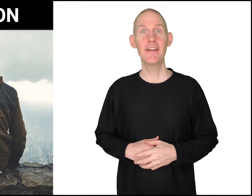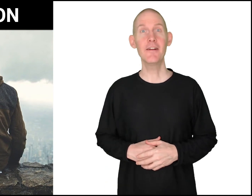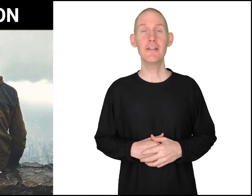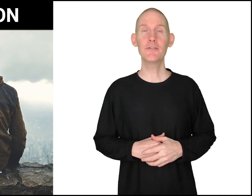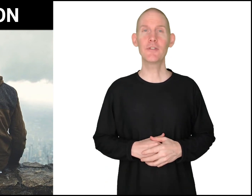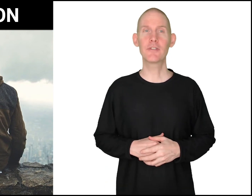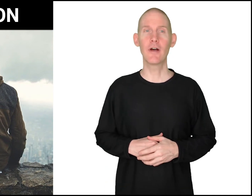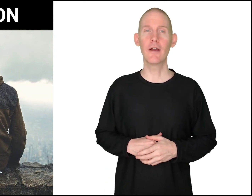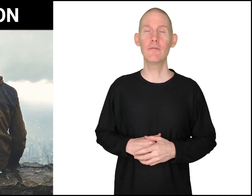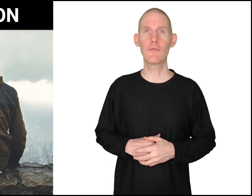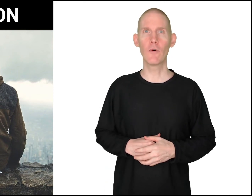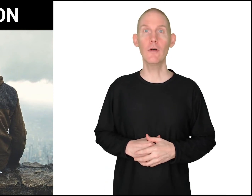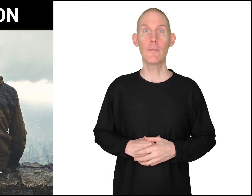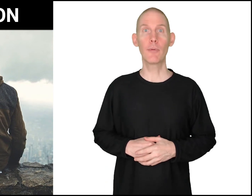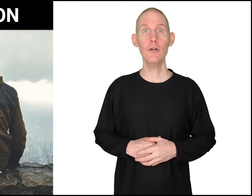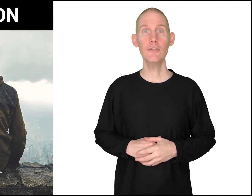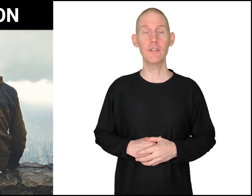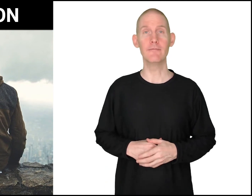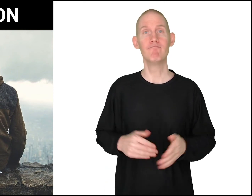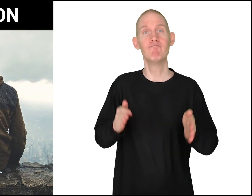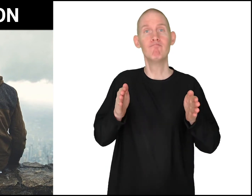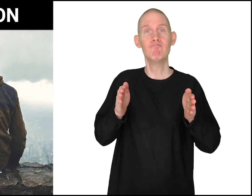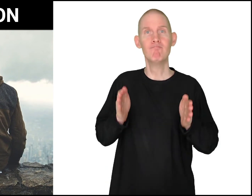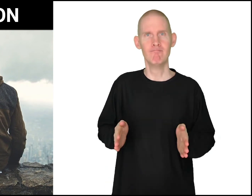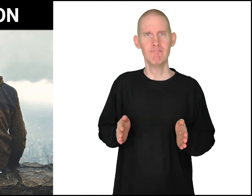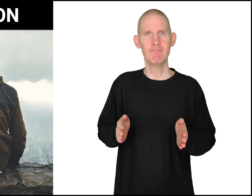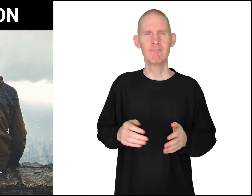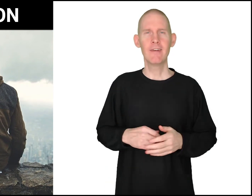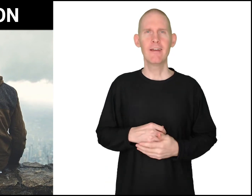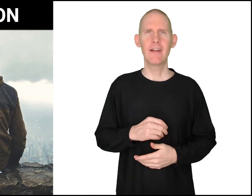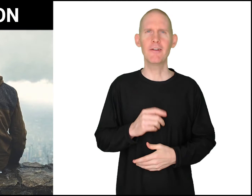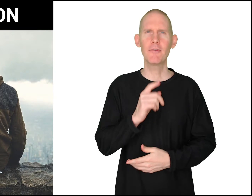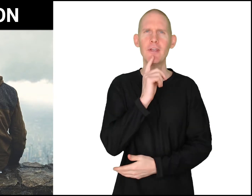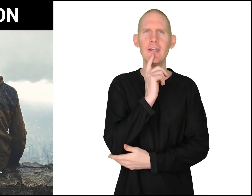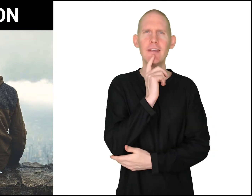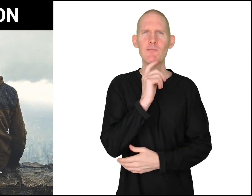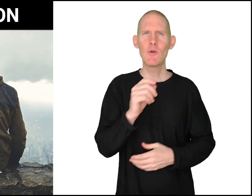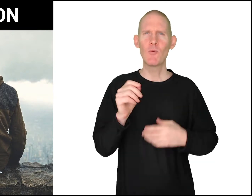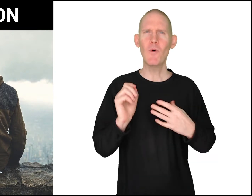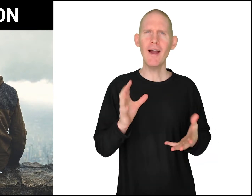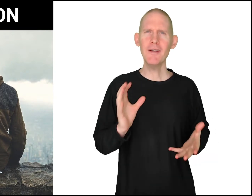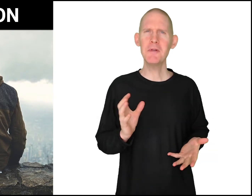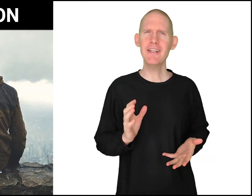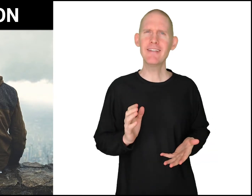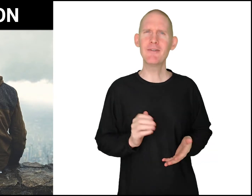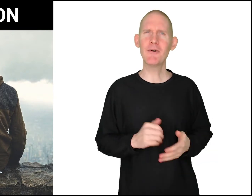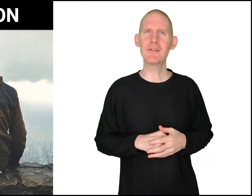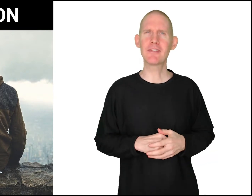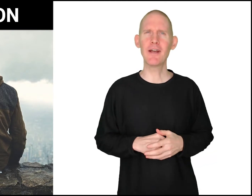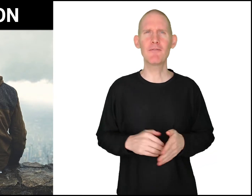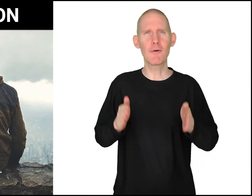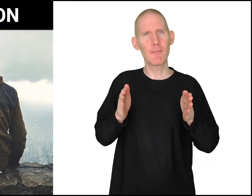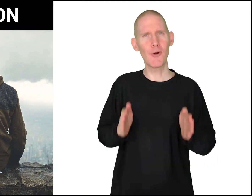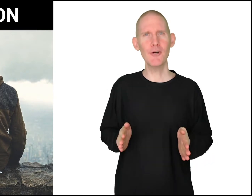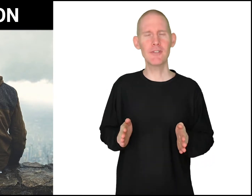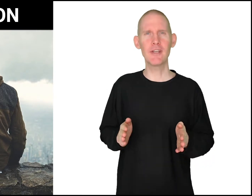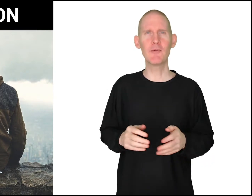Here is the sign for person. Now you're thinking, why do we need to know the sign for person when